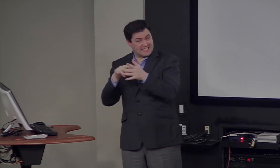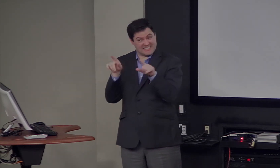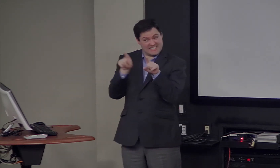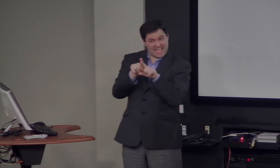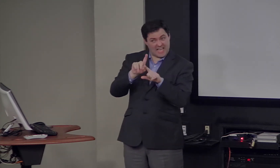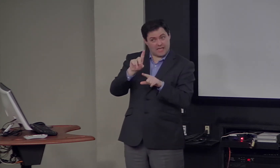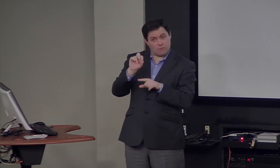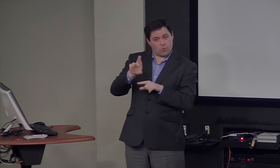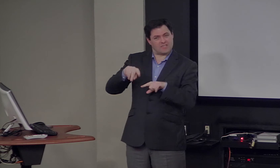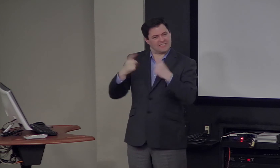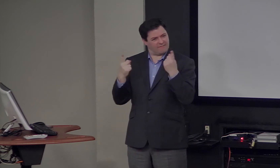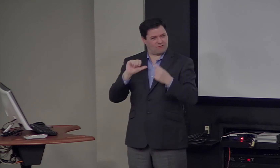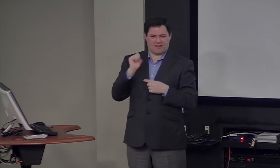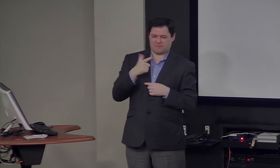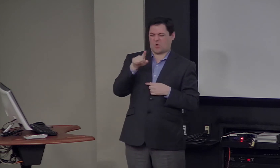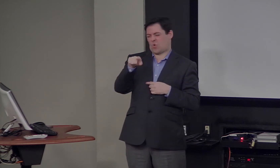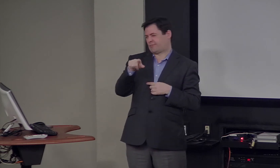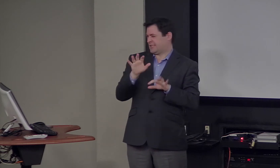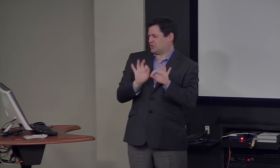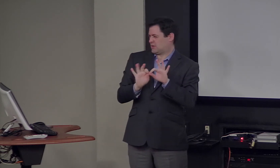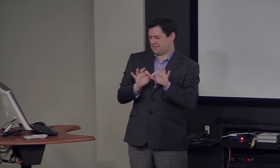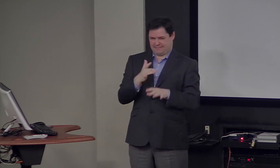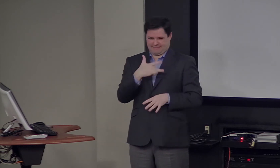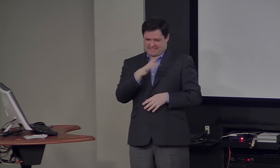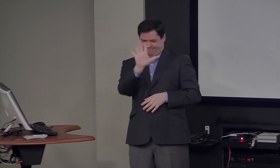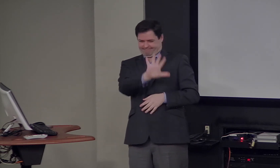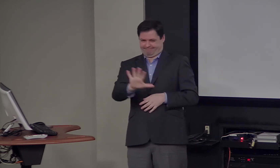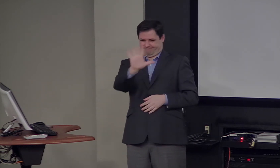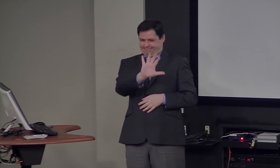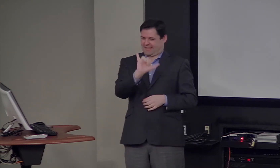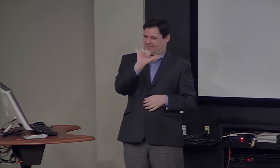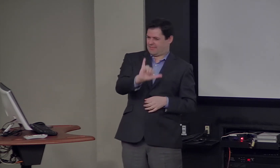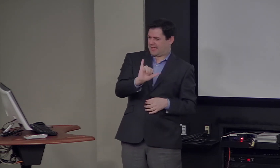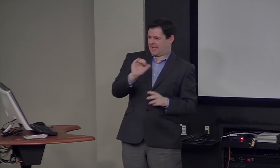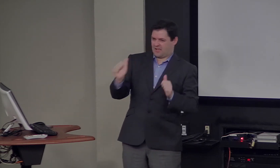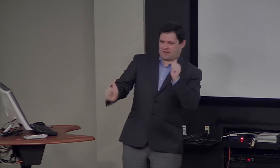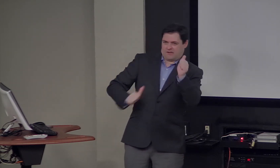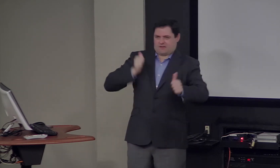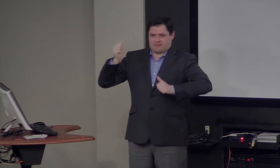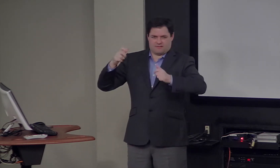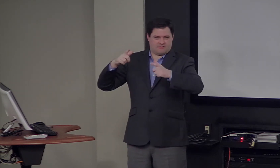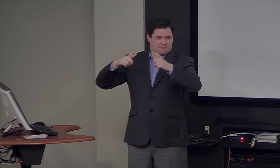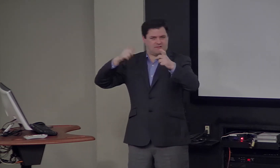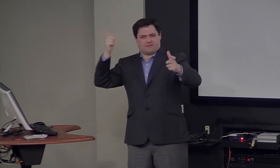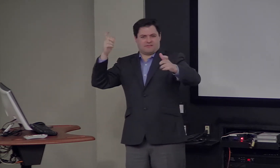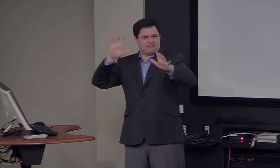were best to become interpreters versus who were best to stay in the deaf studies field. If there were certain traits